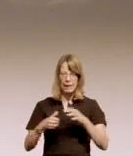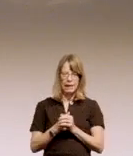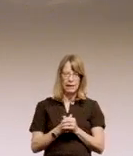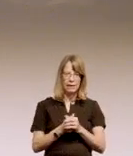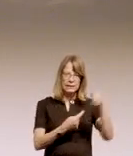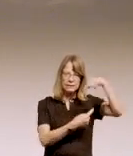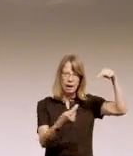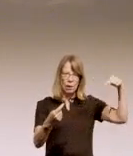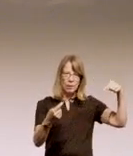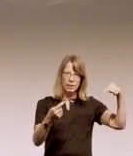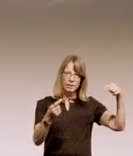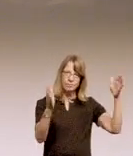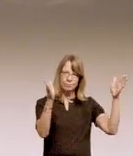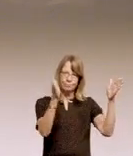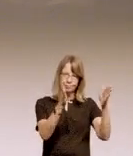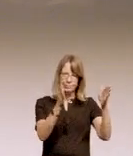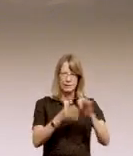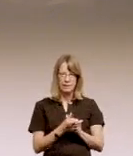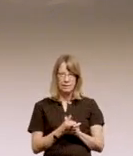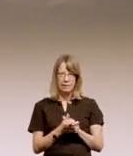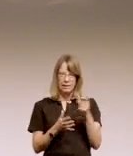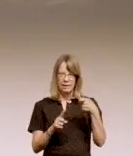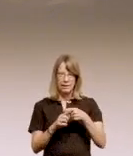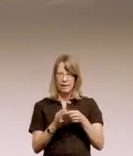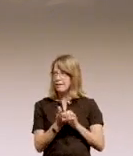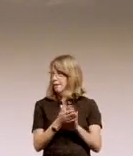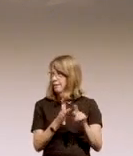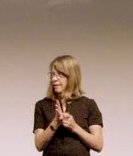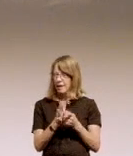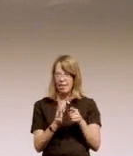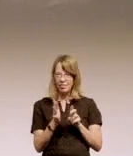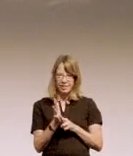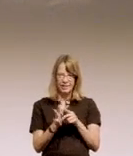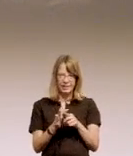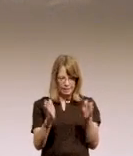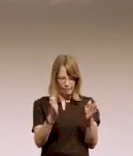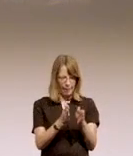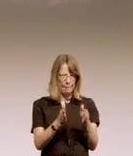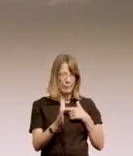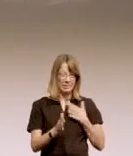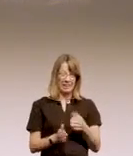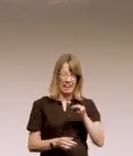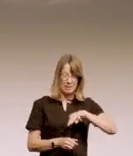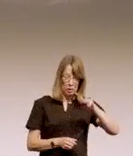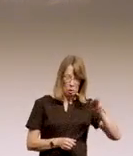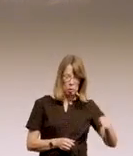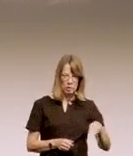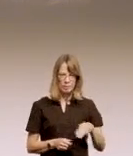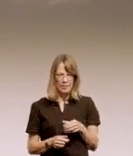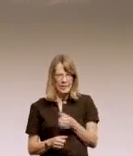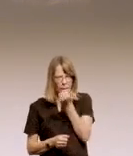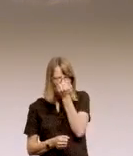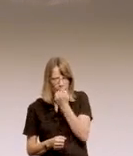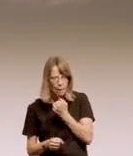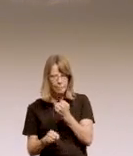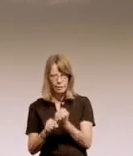because it has McDonald's. Groote Eylandt is like this. Groote Eylandt is tiny. And for the most